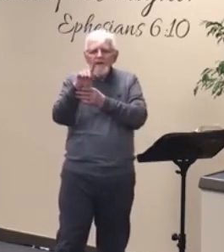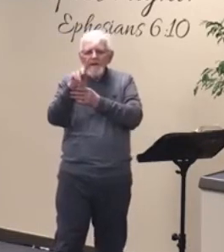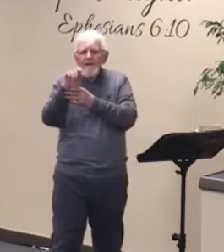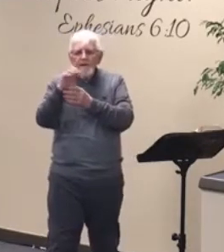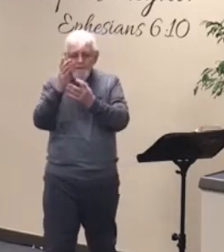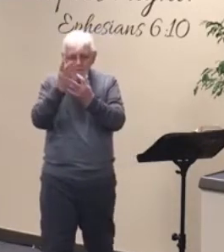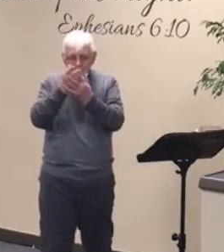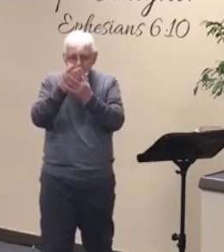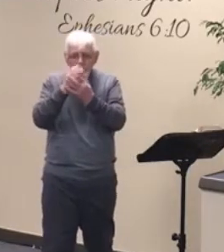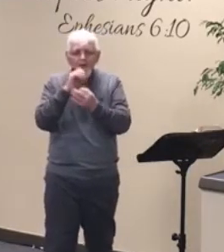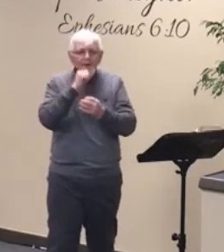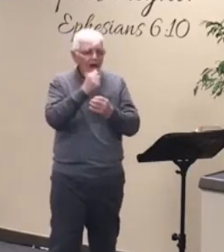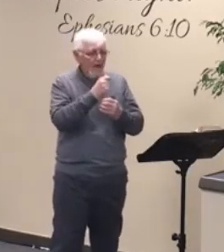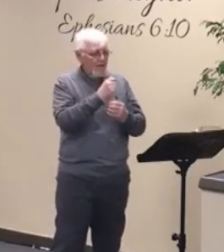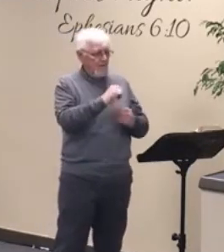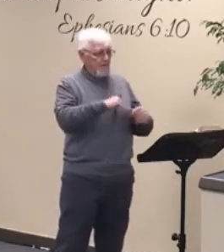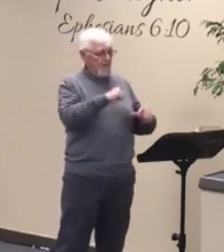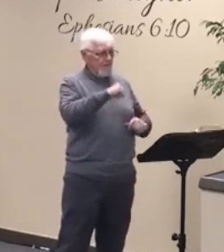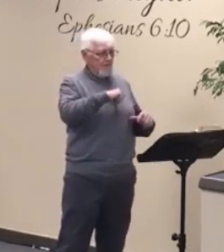not proud and